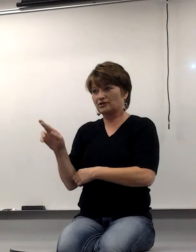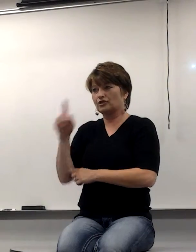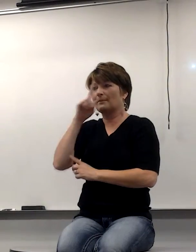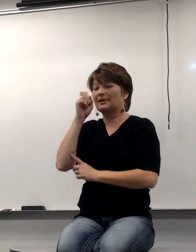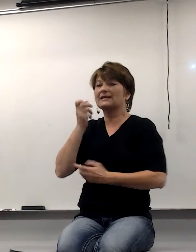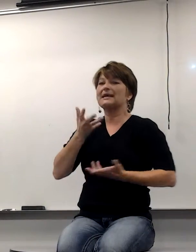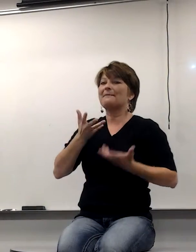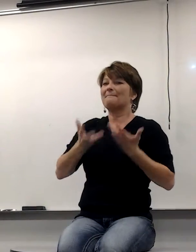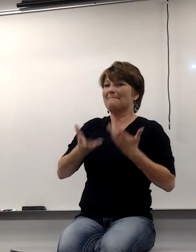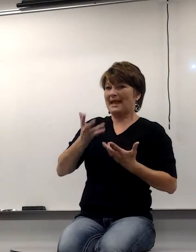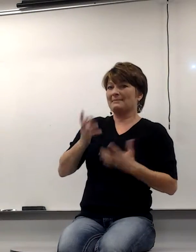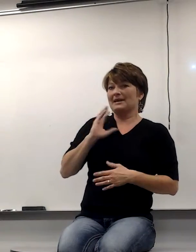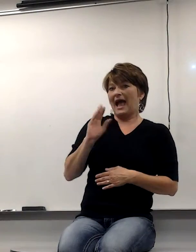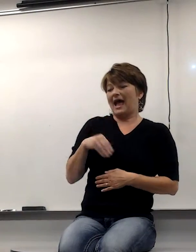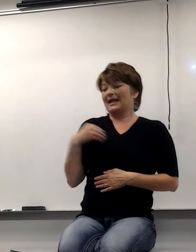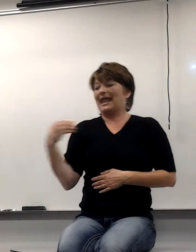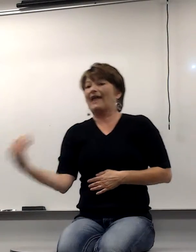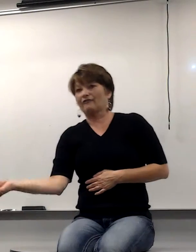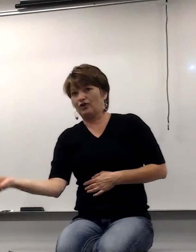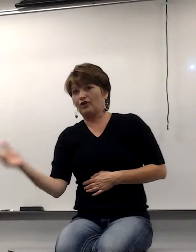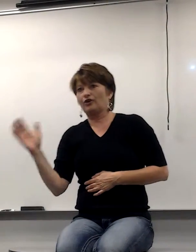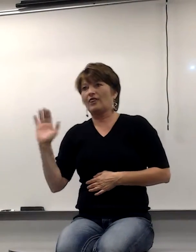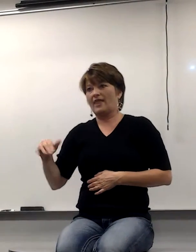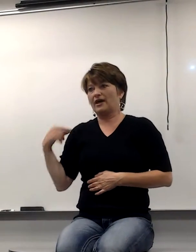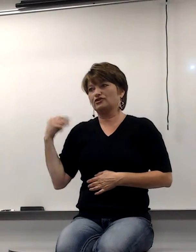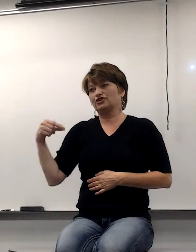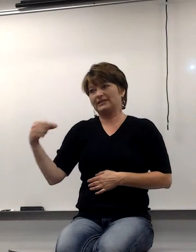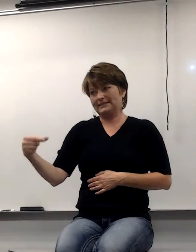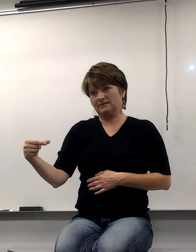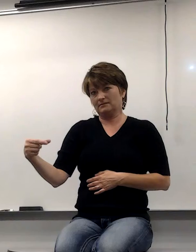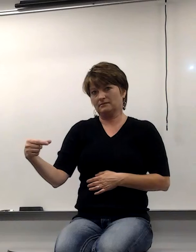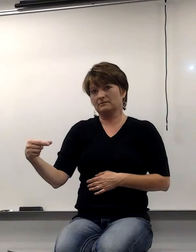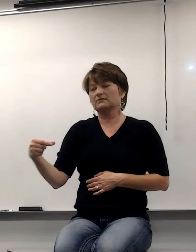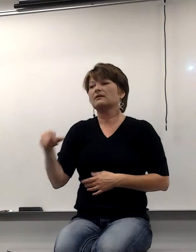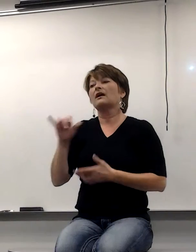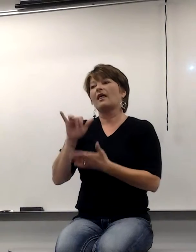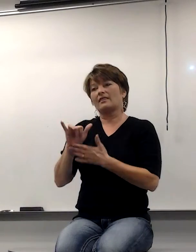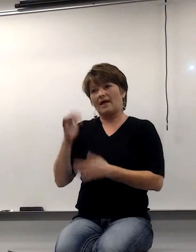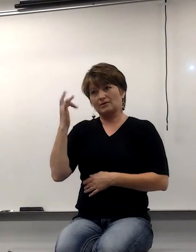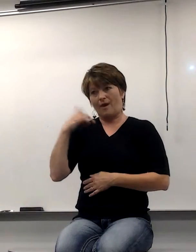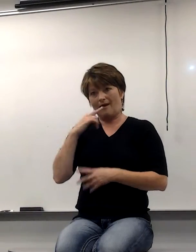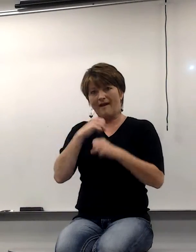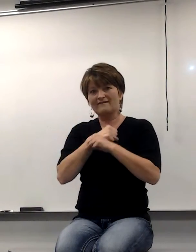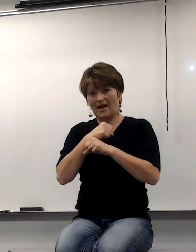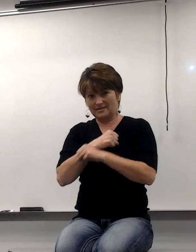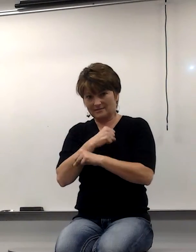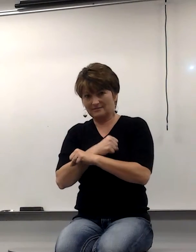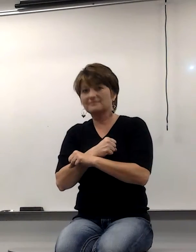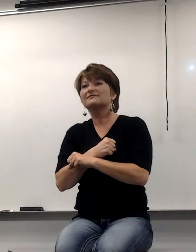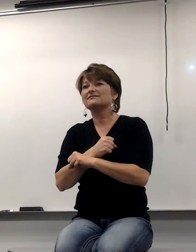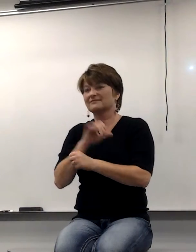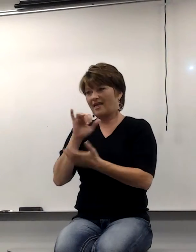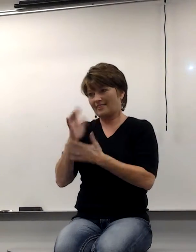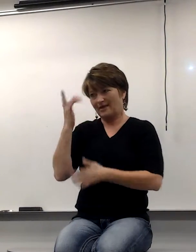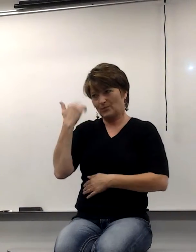No, probabilities. Now my daughter has a 50% chance of getting the same cancer I had. It could be passed on through